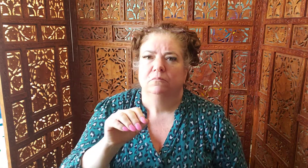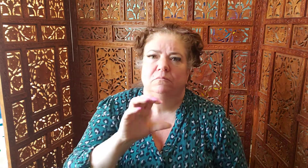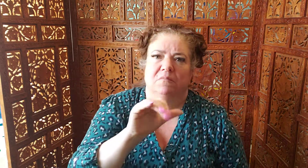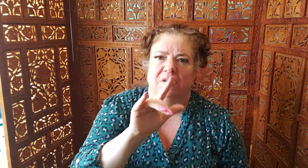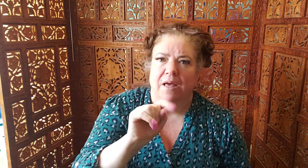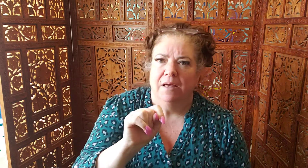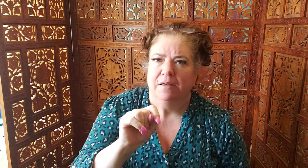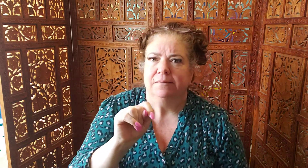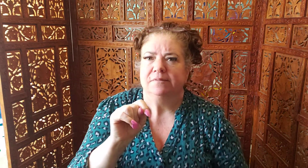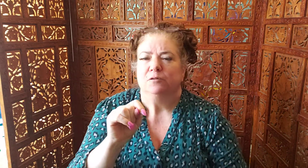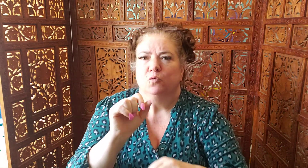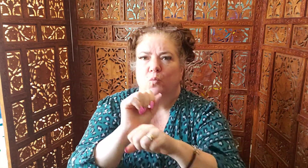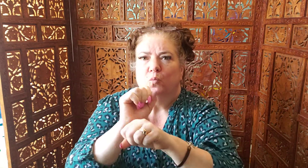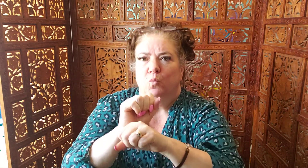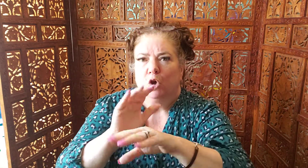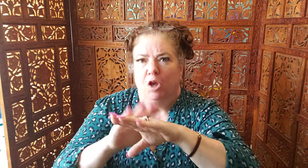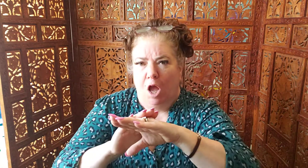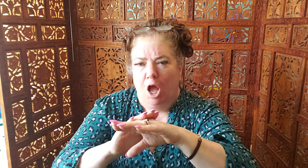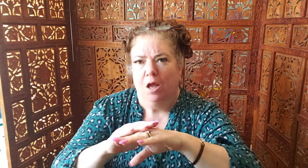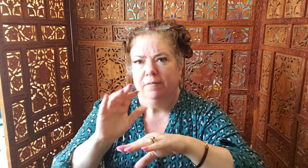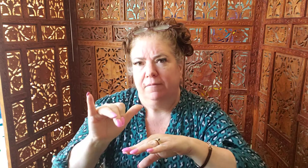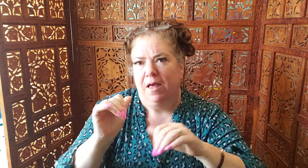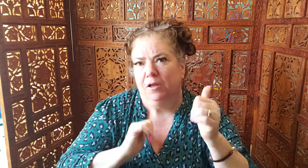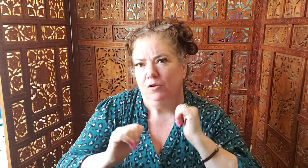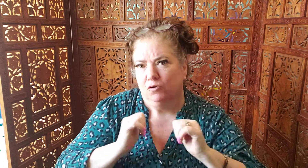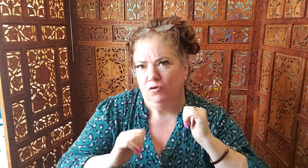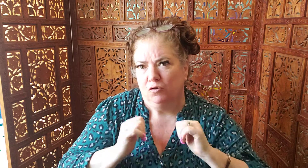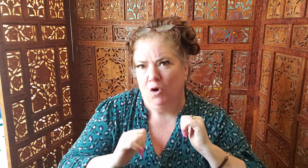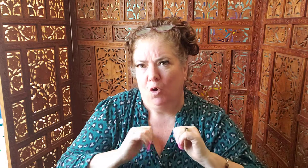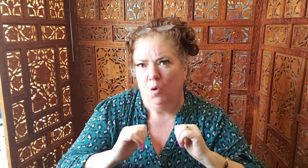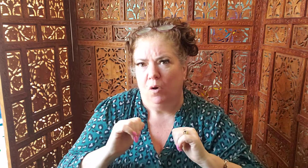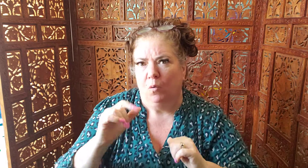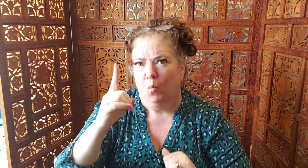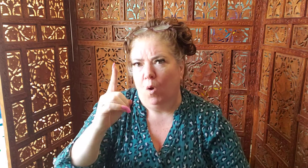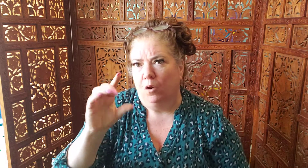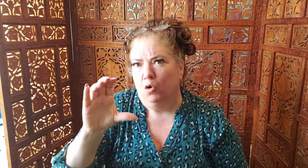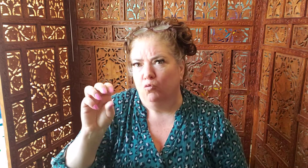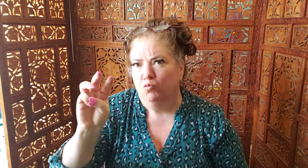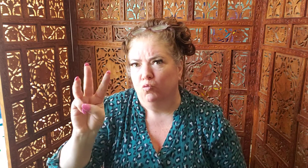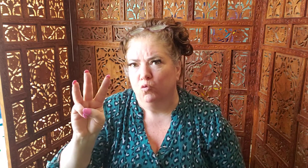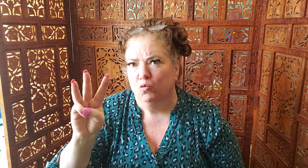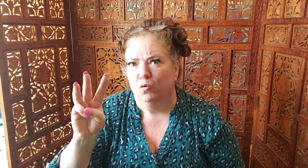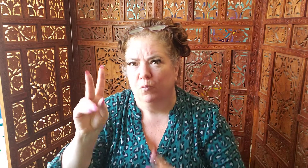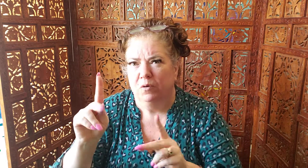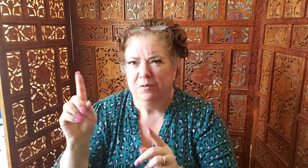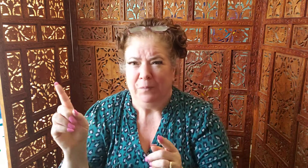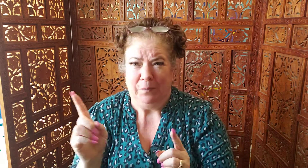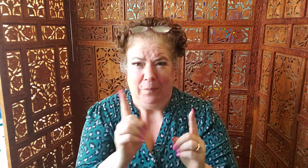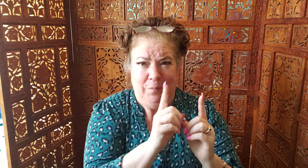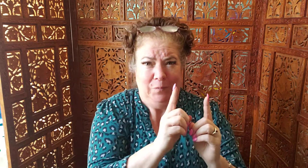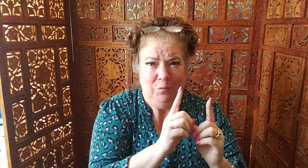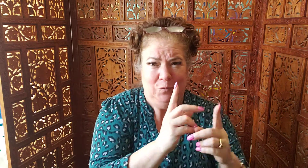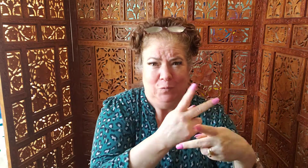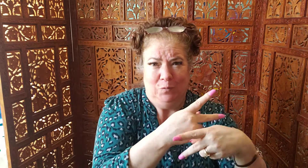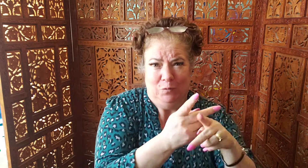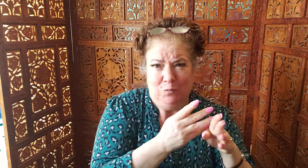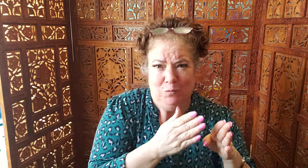Harvey Fierstein and Arthur Lawrence, who were huddled together in the last row of the theater, he said, "You know, we're crazy. We're opening a show